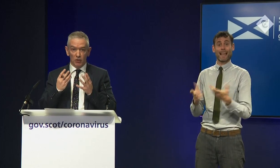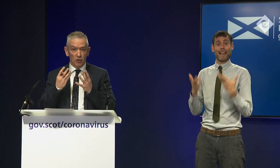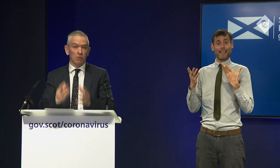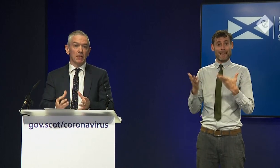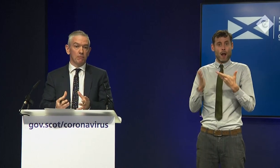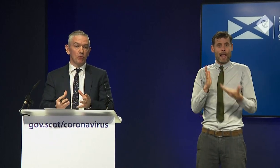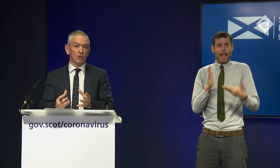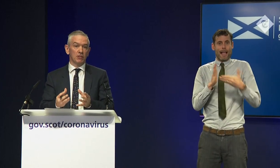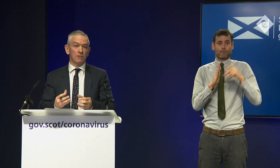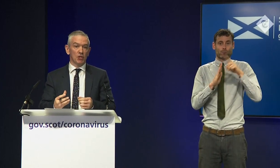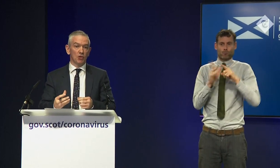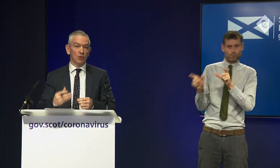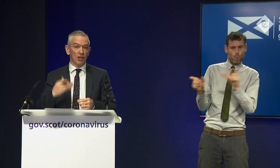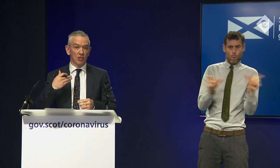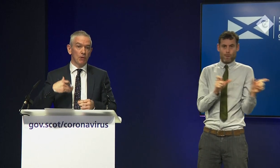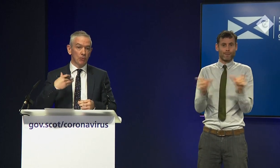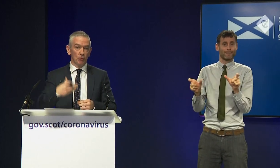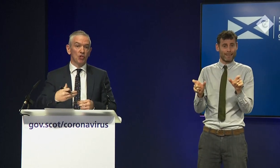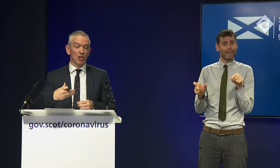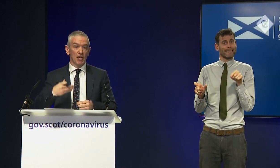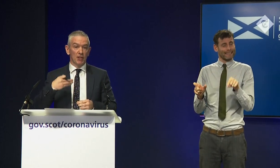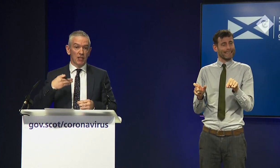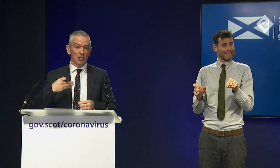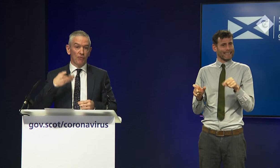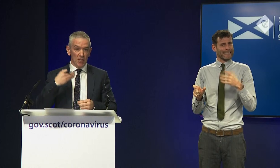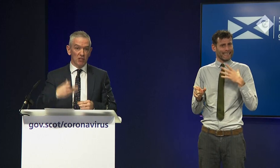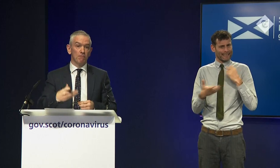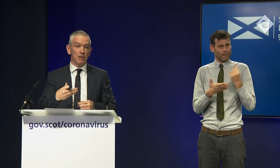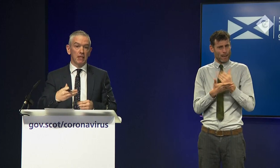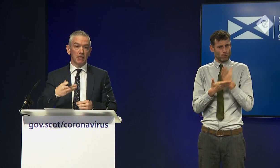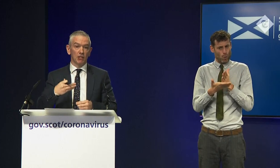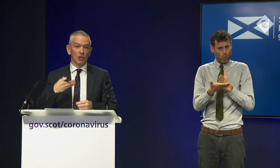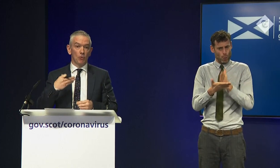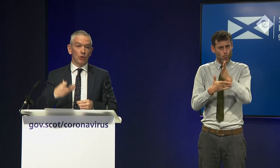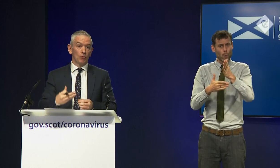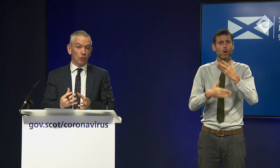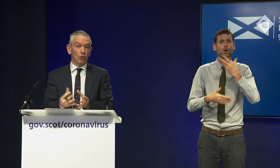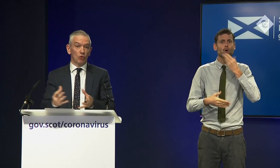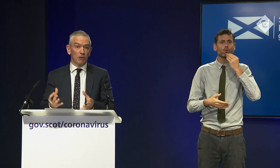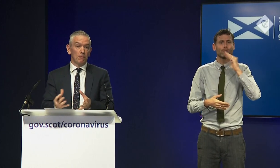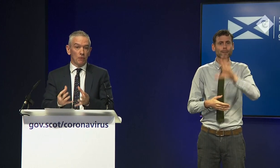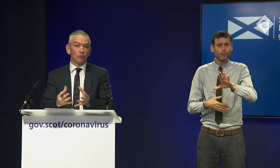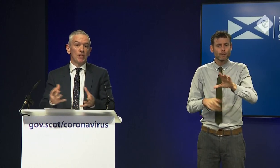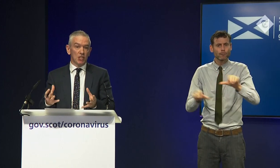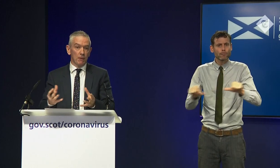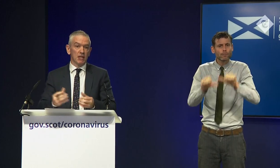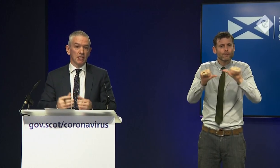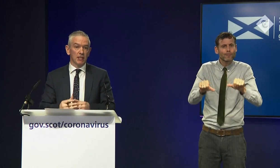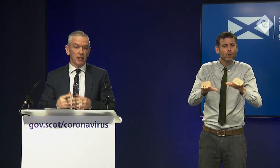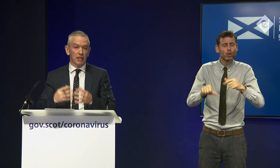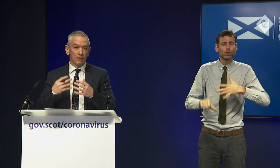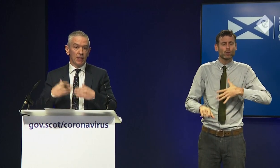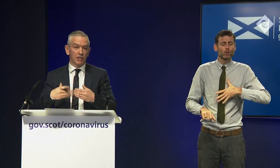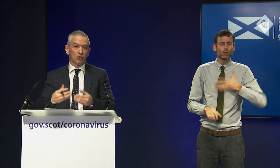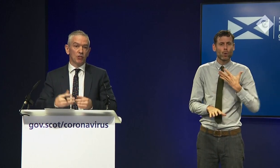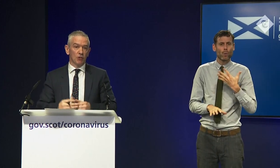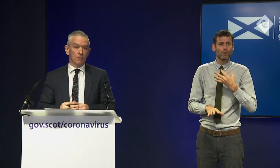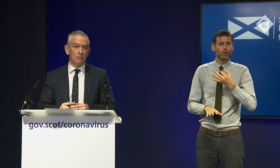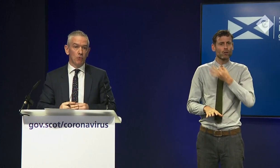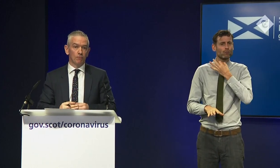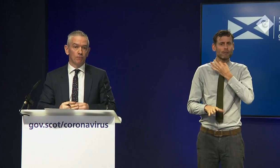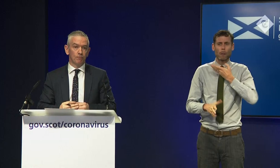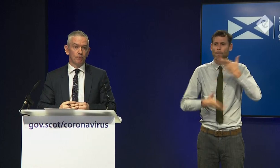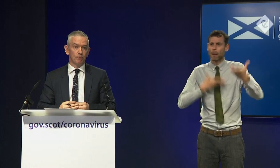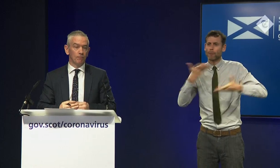is doubly important to make sure that as we approach this festive period, we're not going to risk passing the virus on to